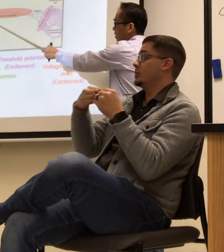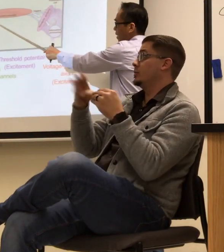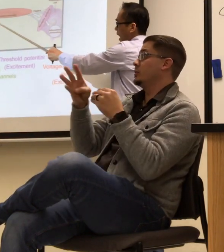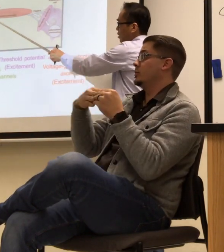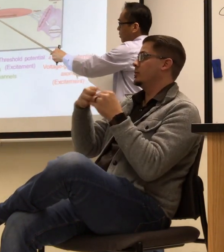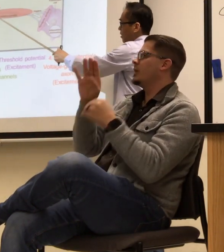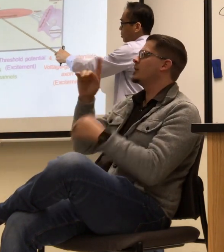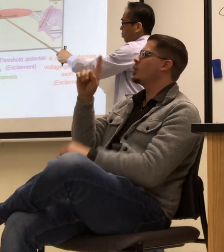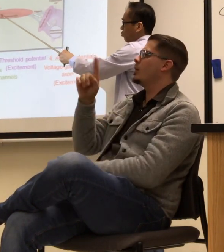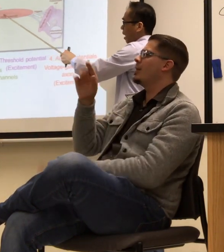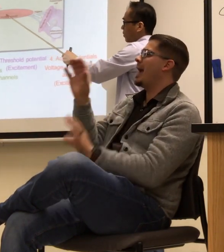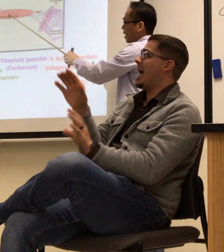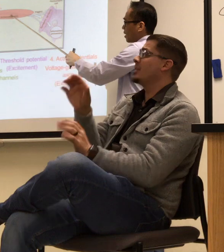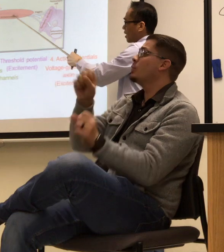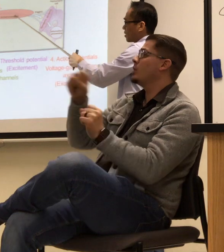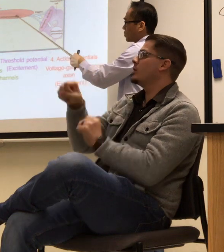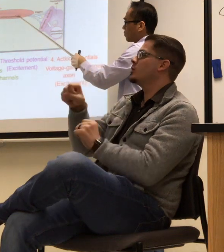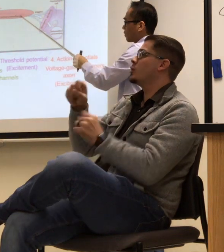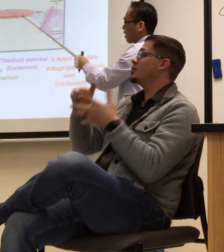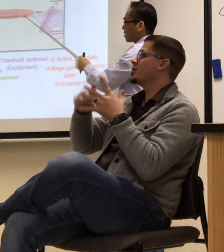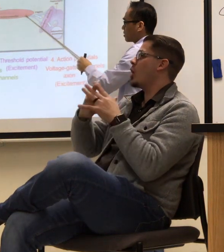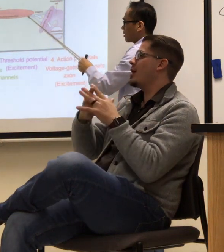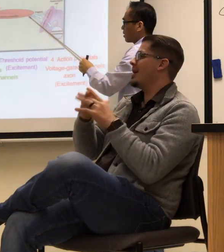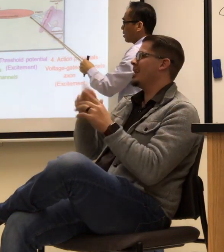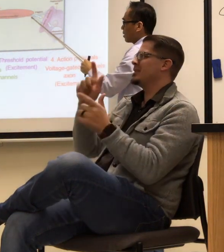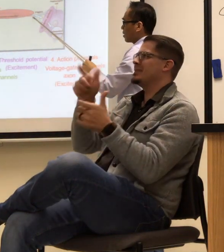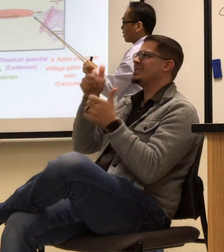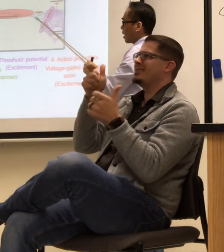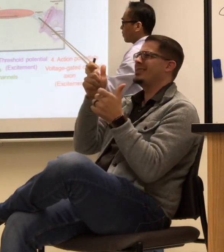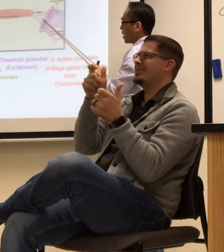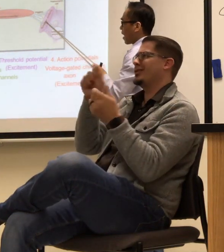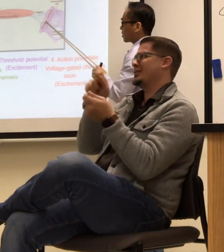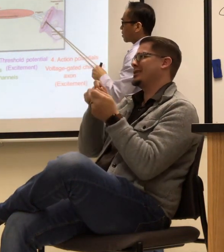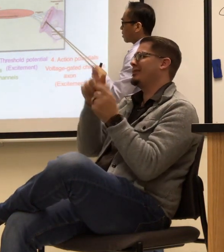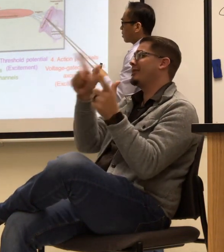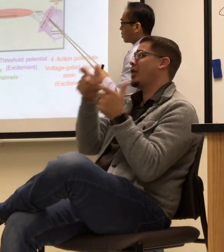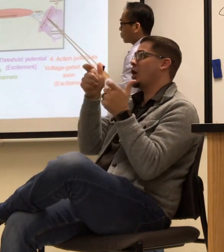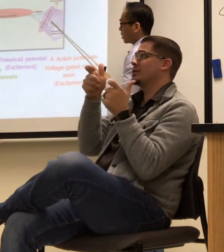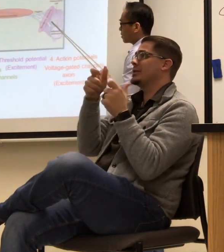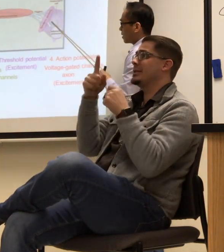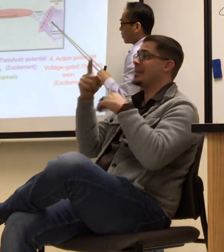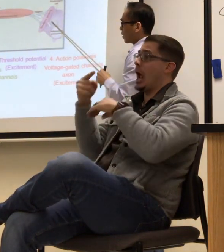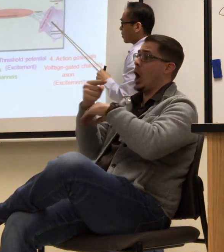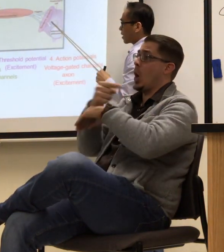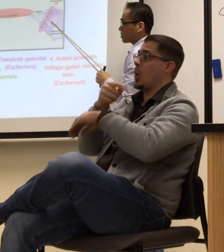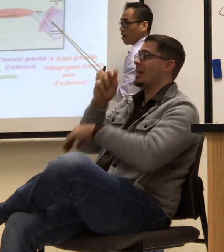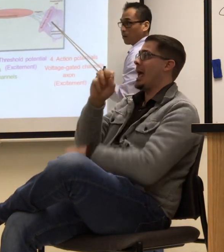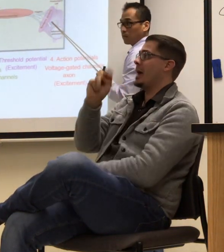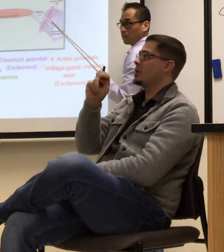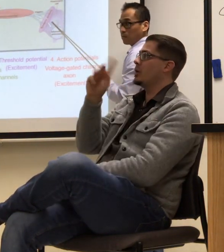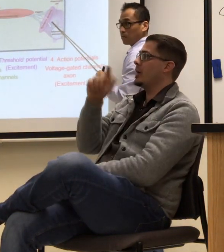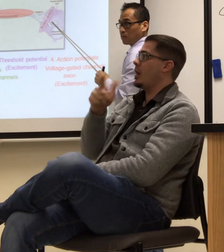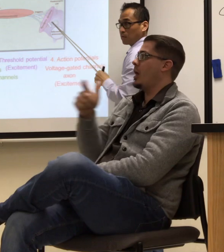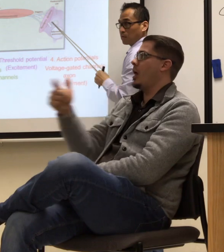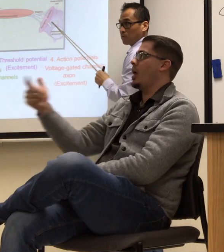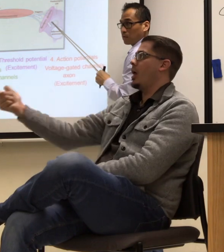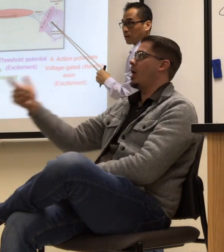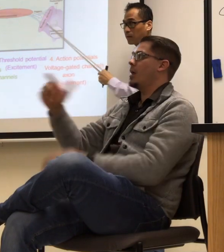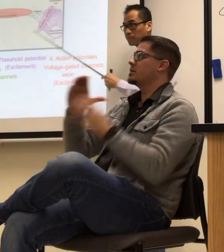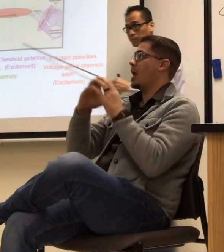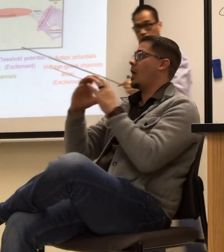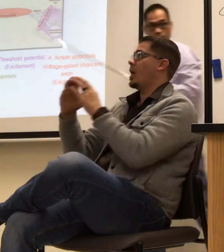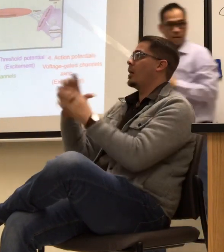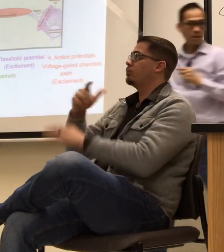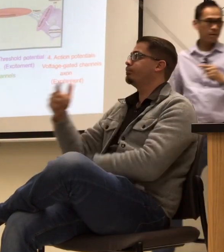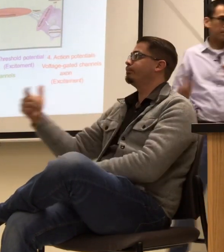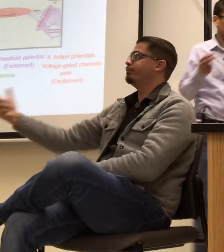find the action potential propagating at a certain velocity down the axon so it can stimulate the next cell.